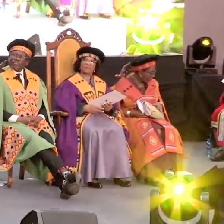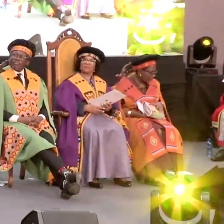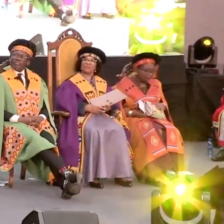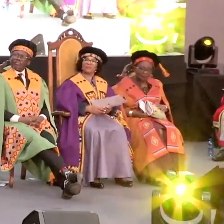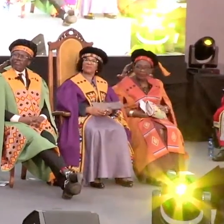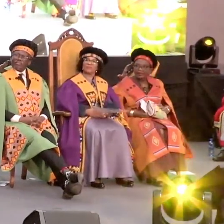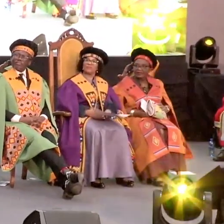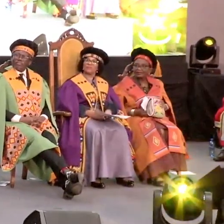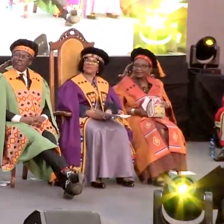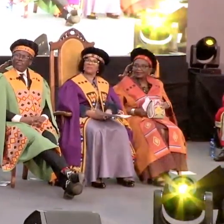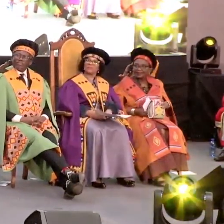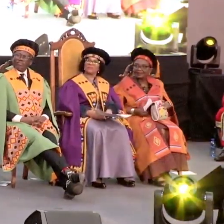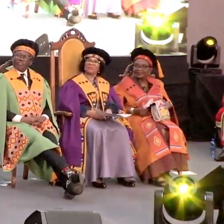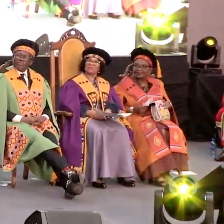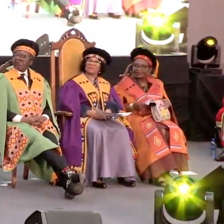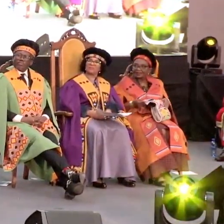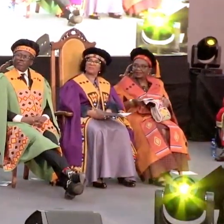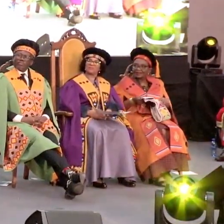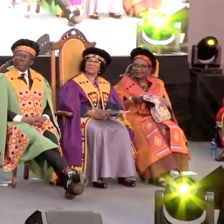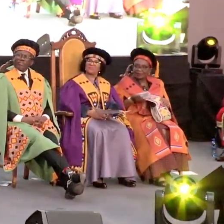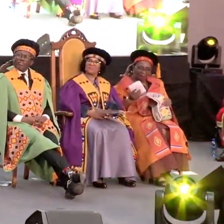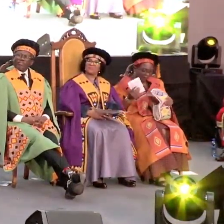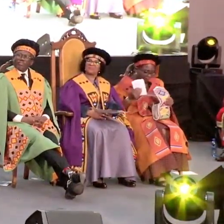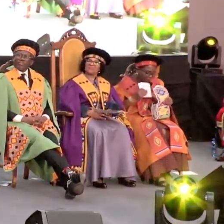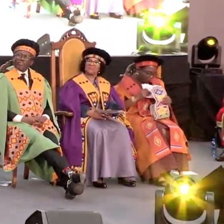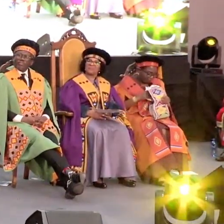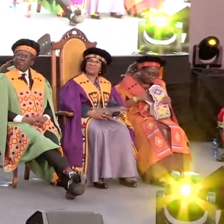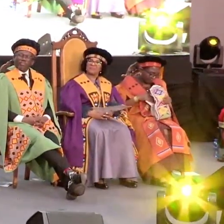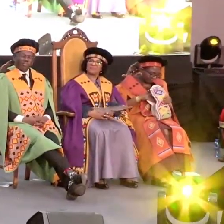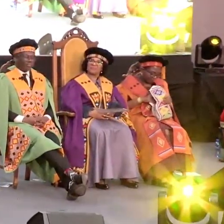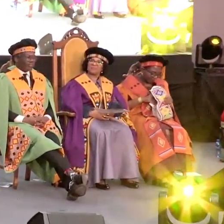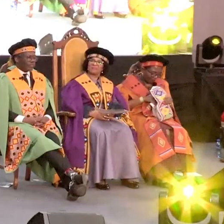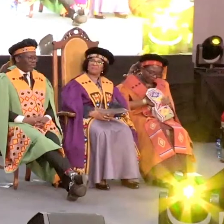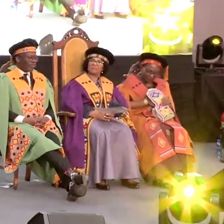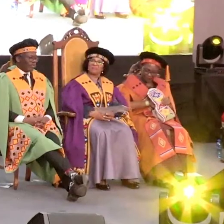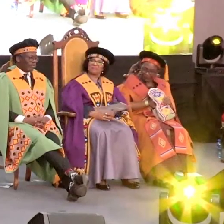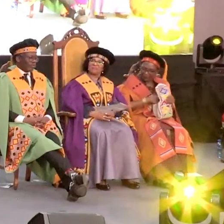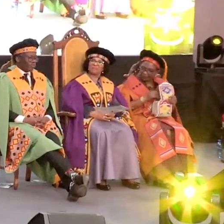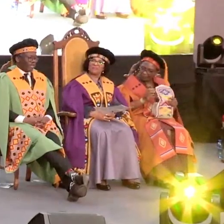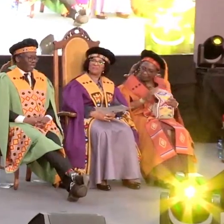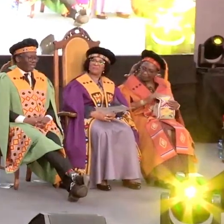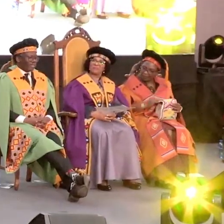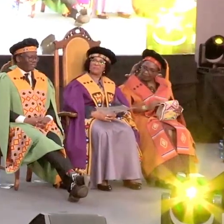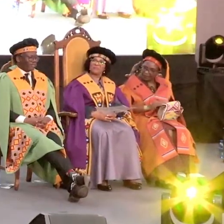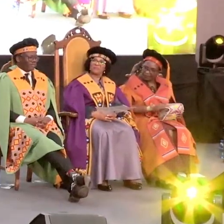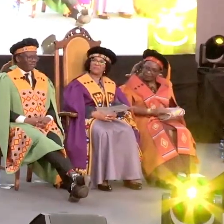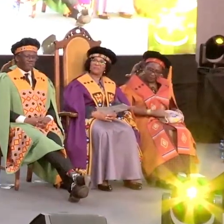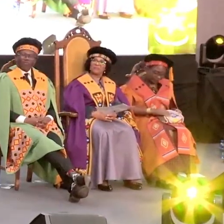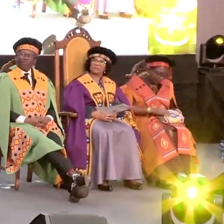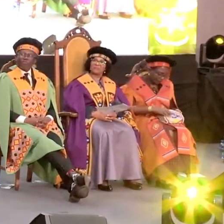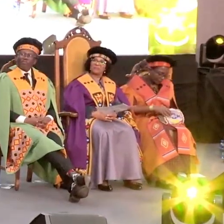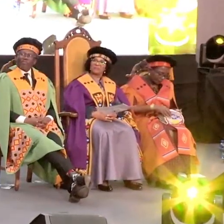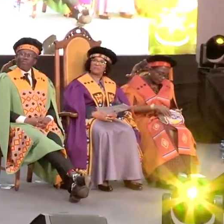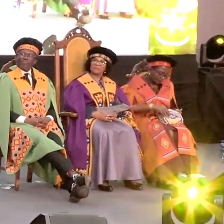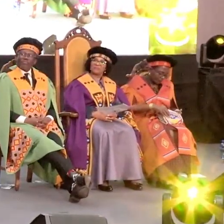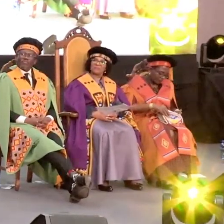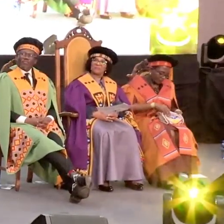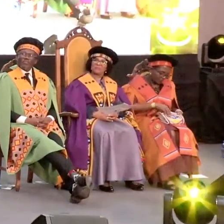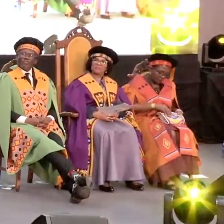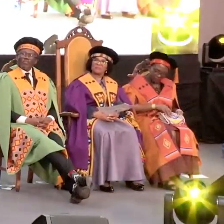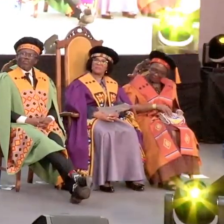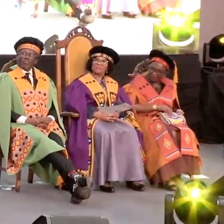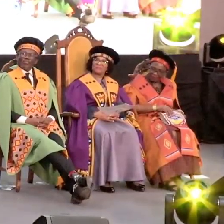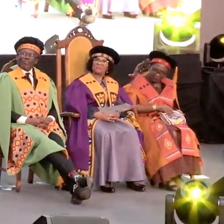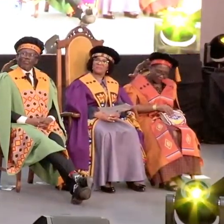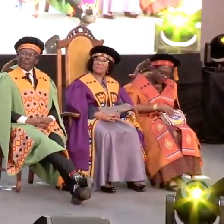Sithethe ngqondweni sithi bekufanele sitsho kanye sithi bekumelwe. Kuba bengenjalo bungaye kulunga.